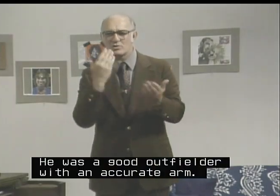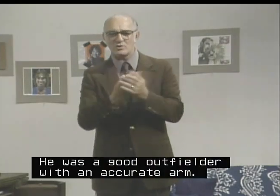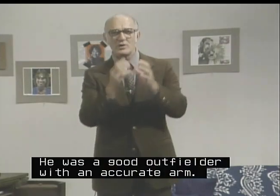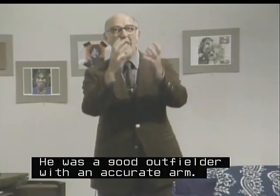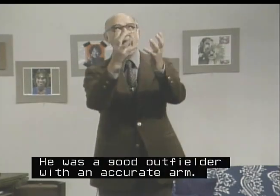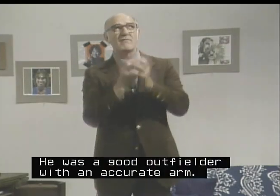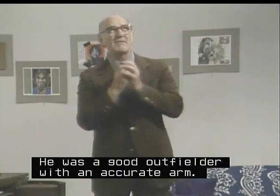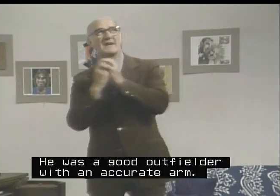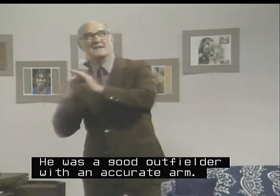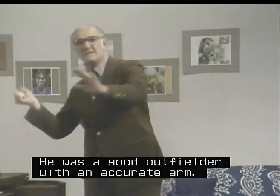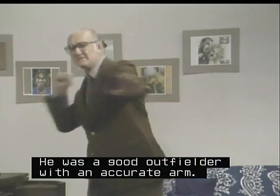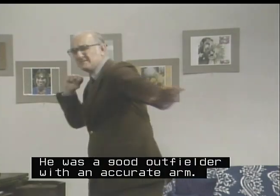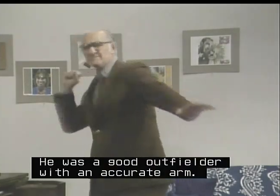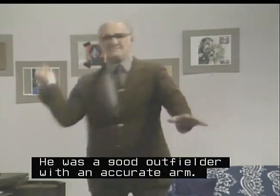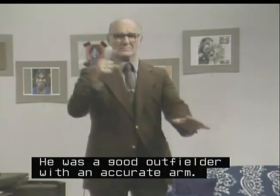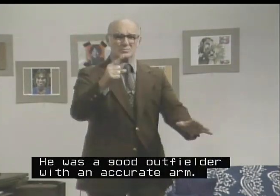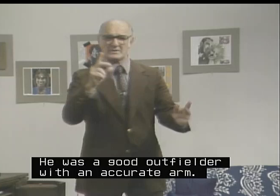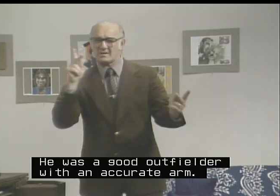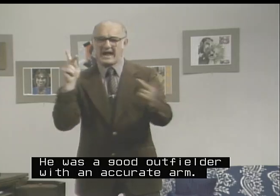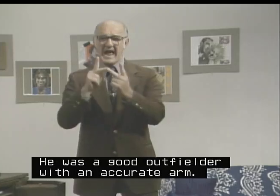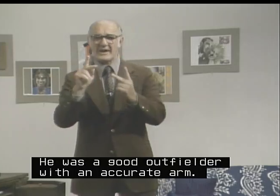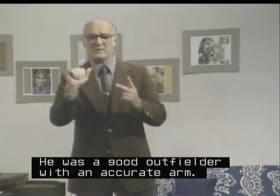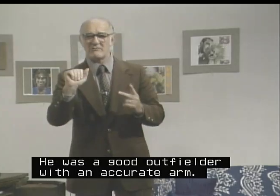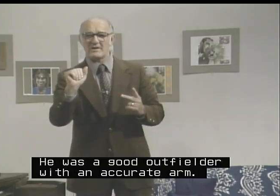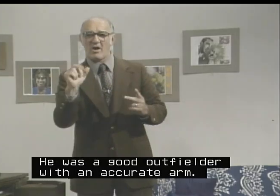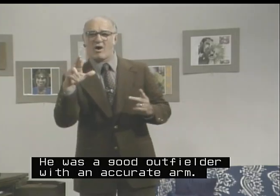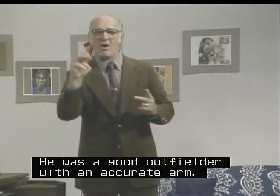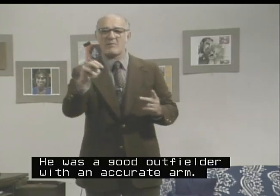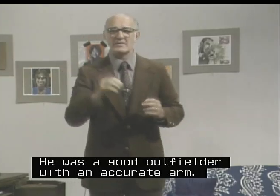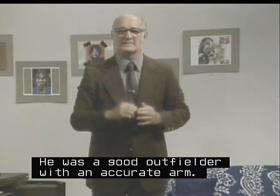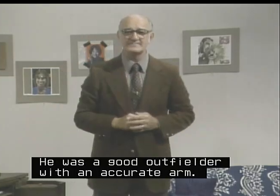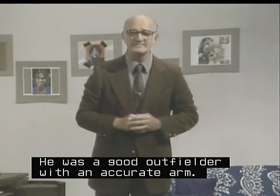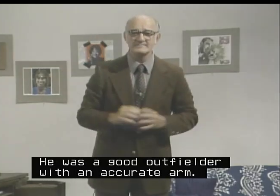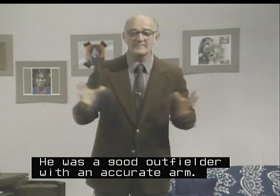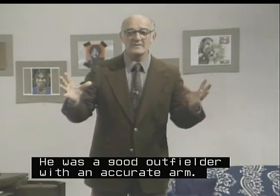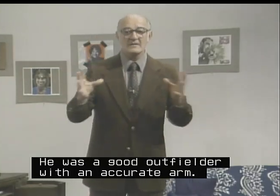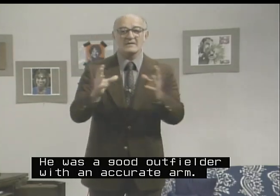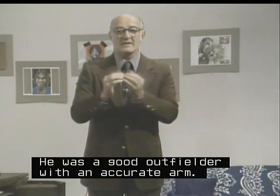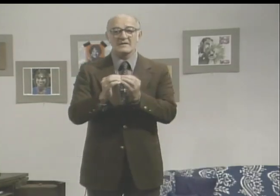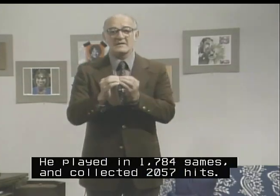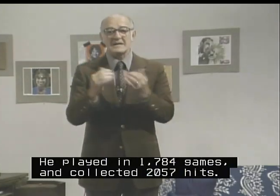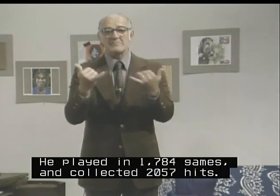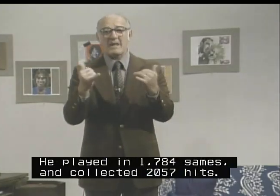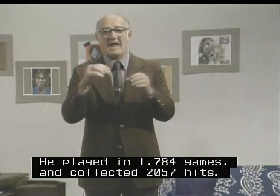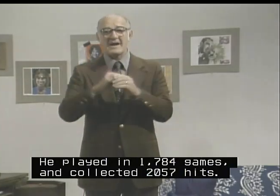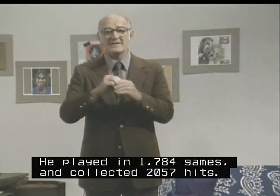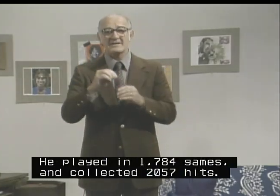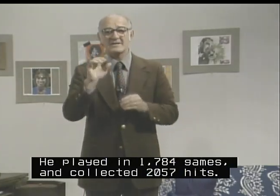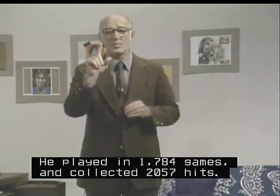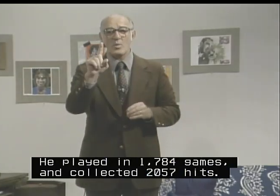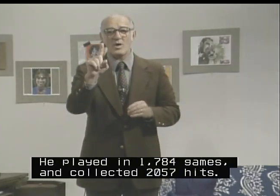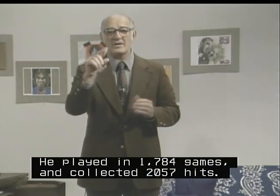good outfielder, with the accurate arm. He played in